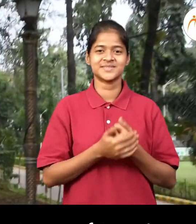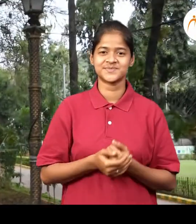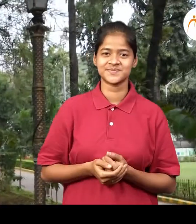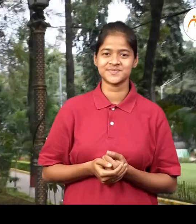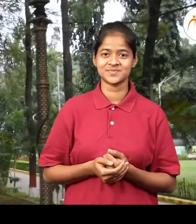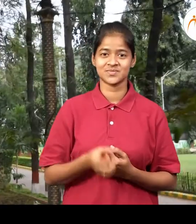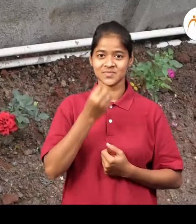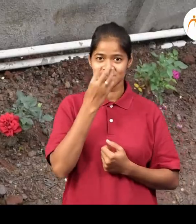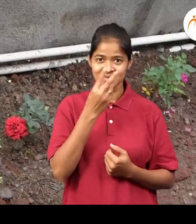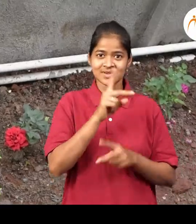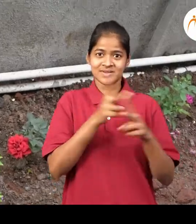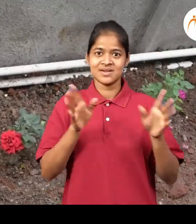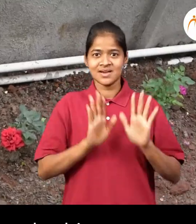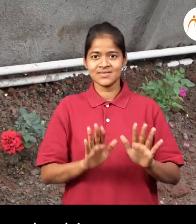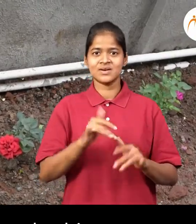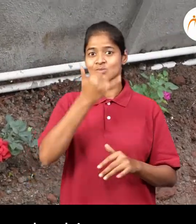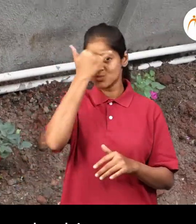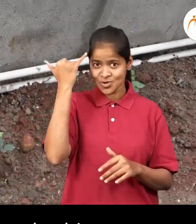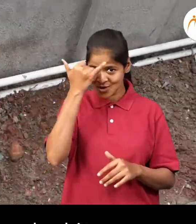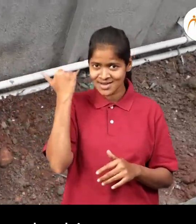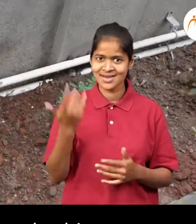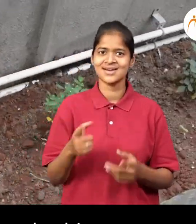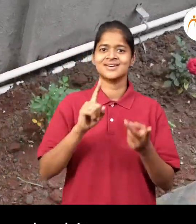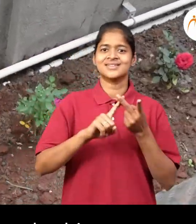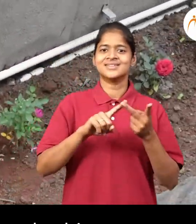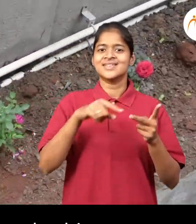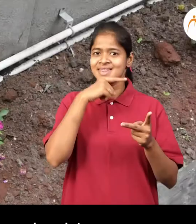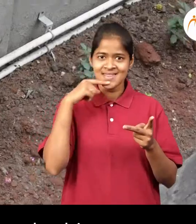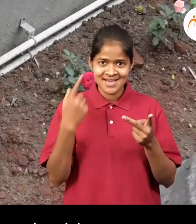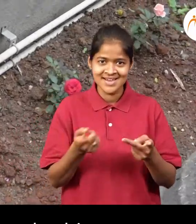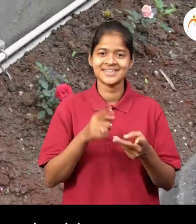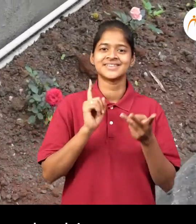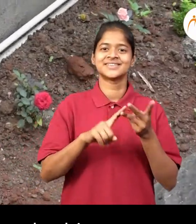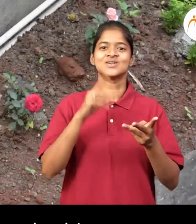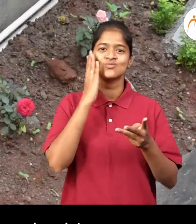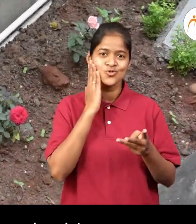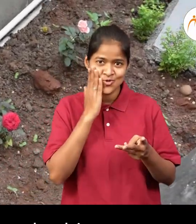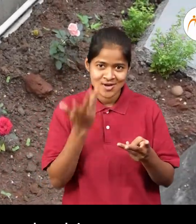so many roses yellow pink red white